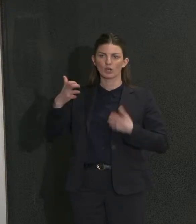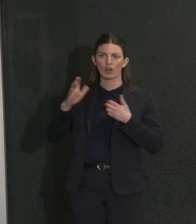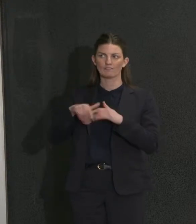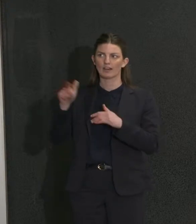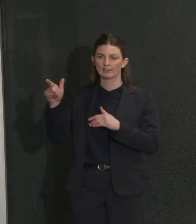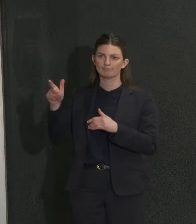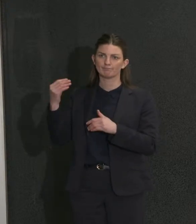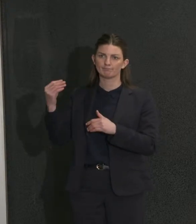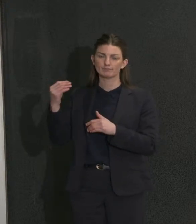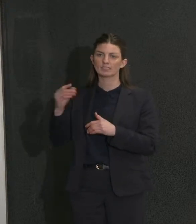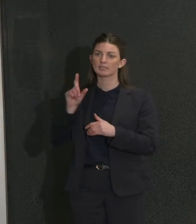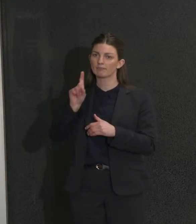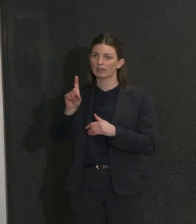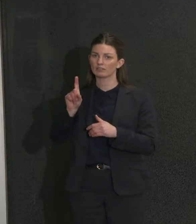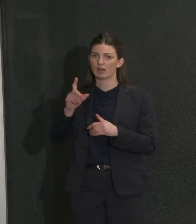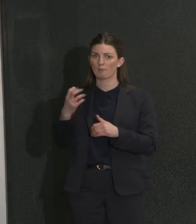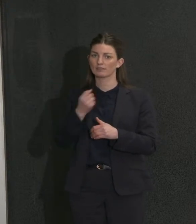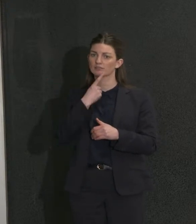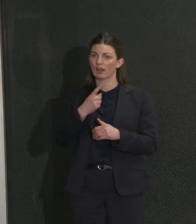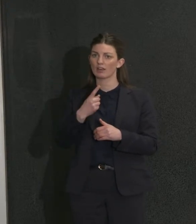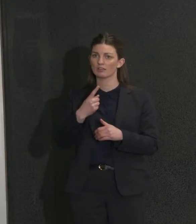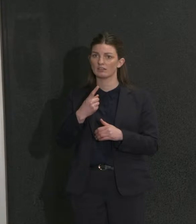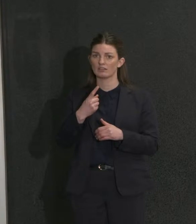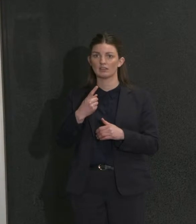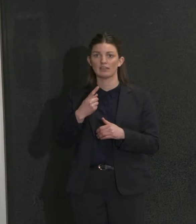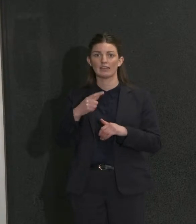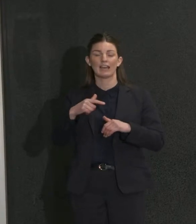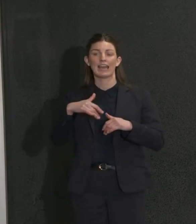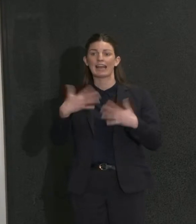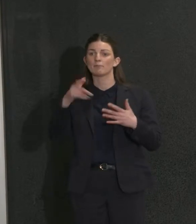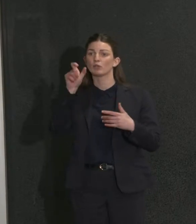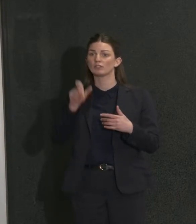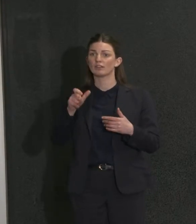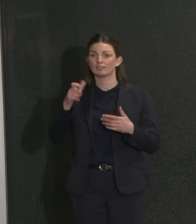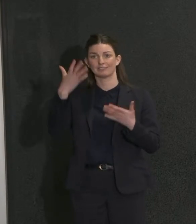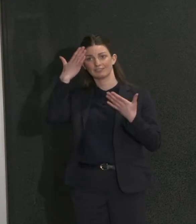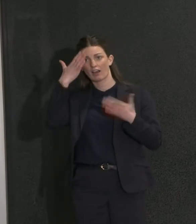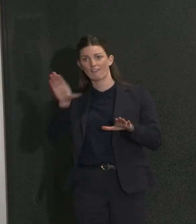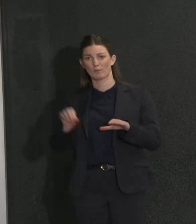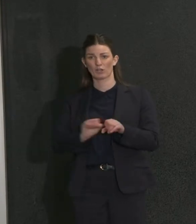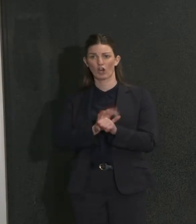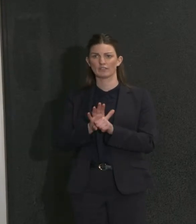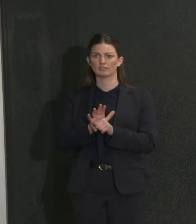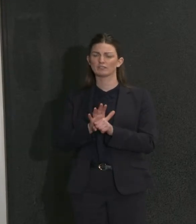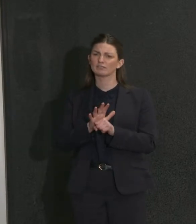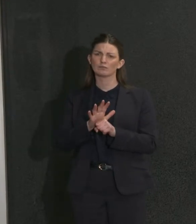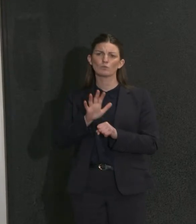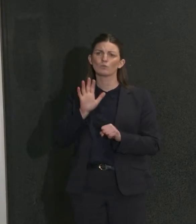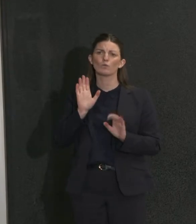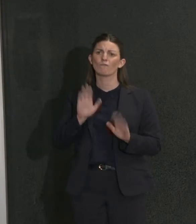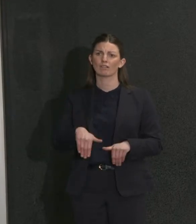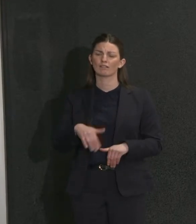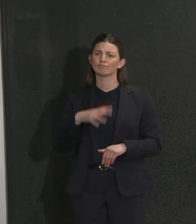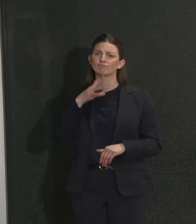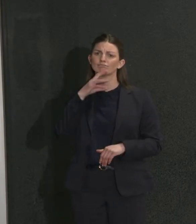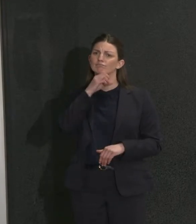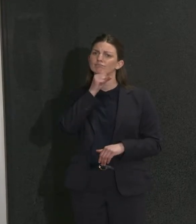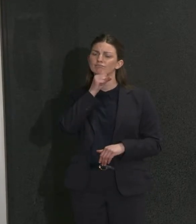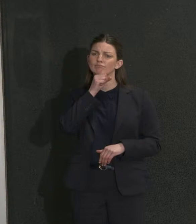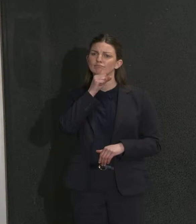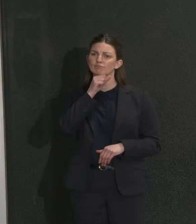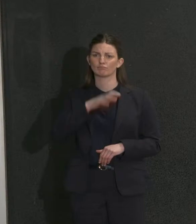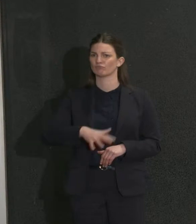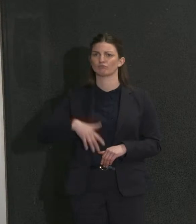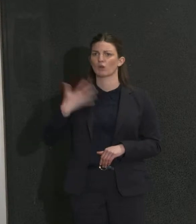tragedy, every death is terrible, but we're not seeing this run wild through private sector